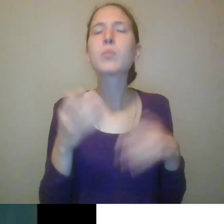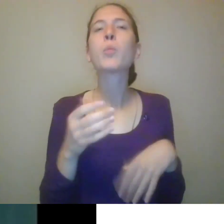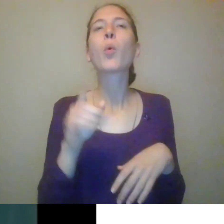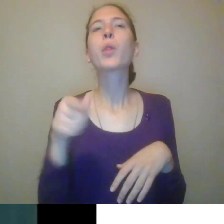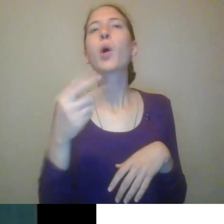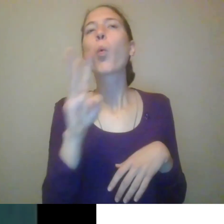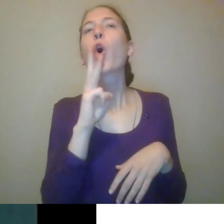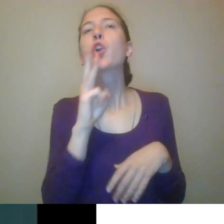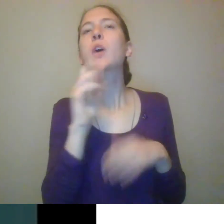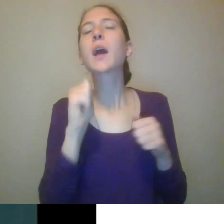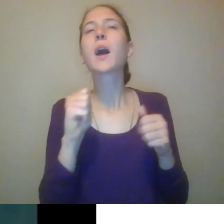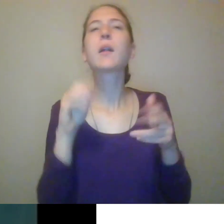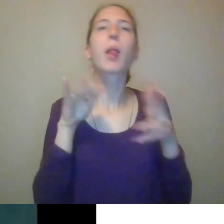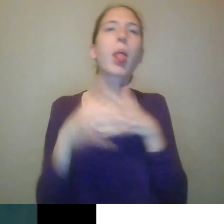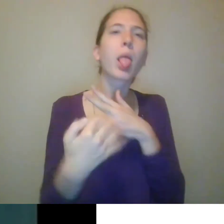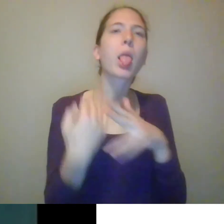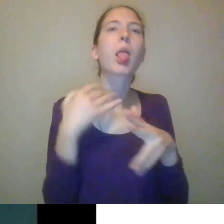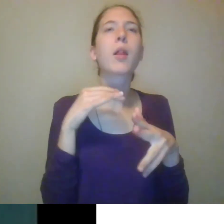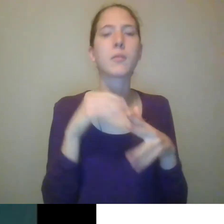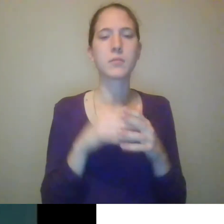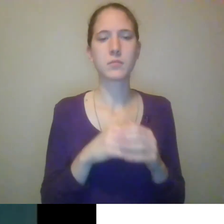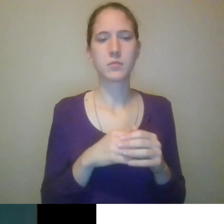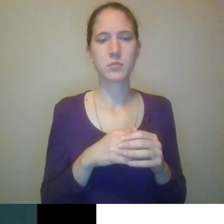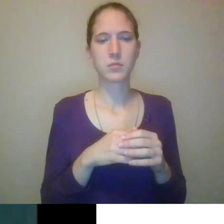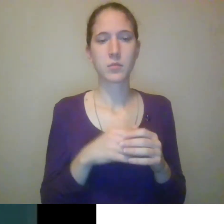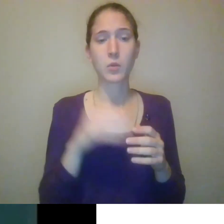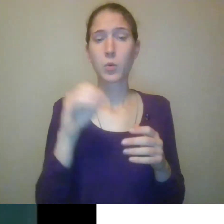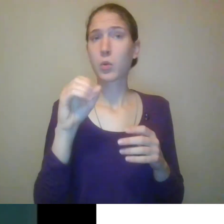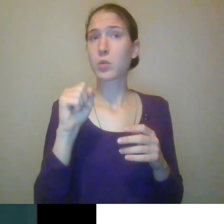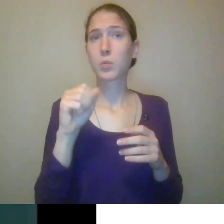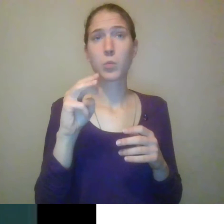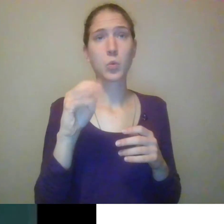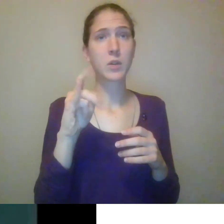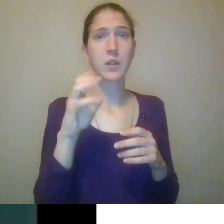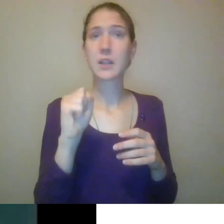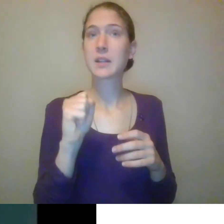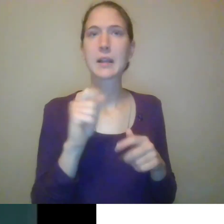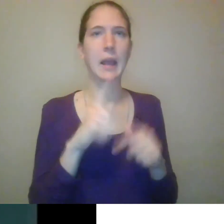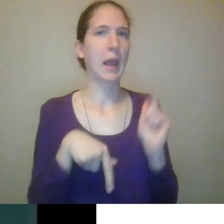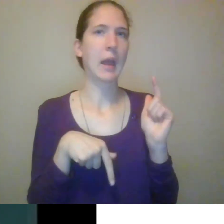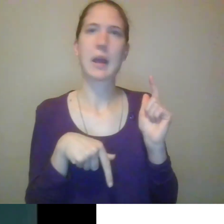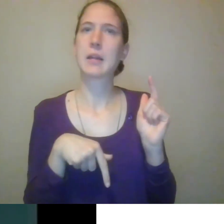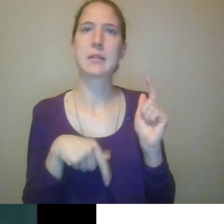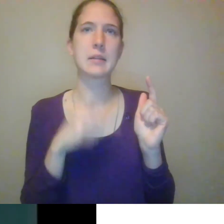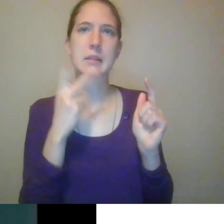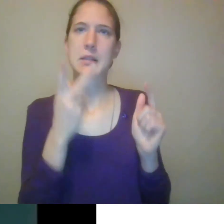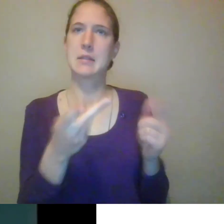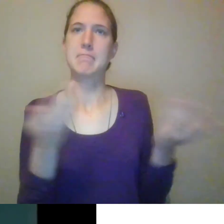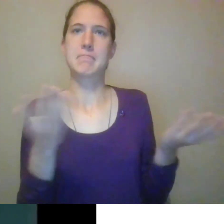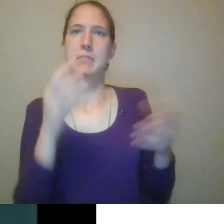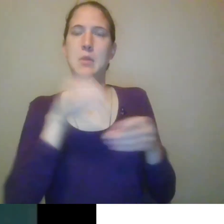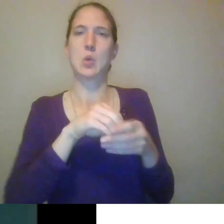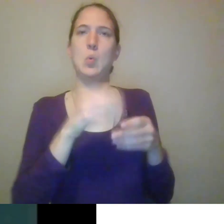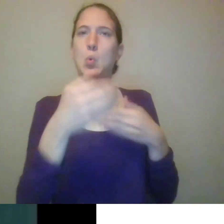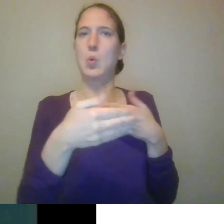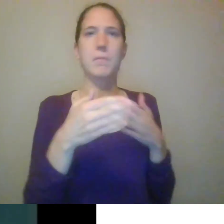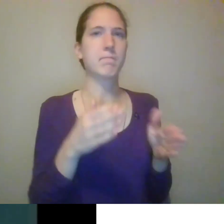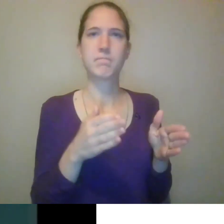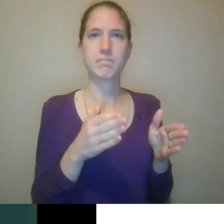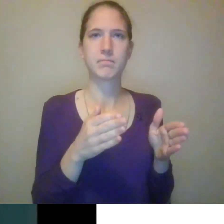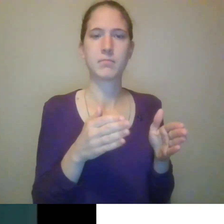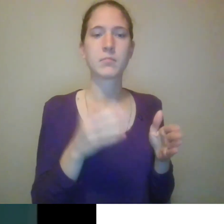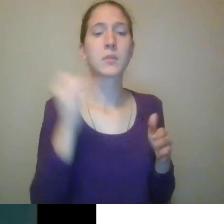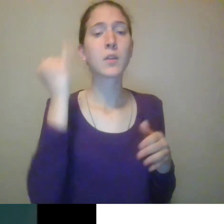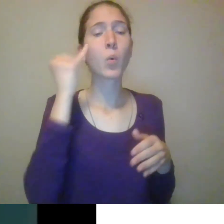All right? And osmosis doesn't work in the room. We don't say if we drop some water on the thing, it osmosifies, all right, it evaporates. That's different.